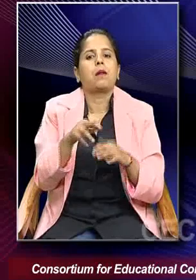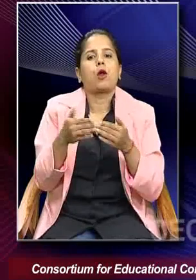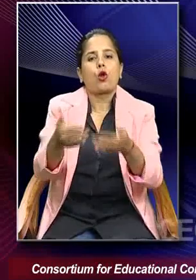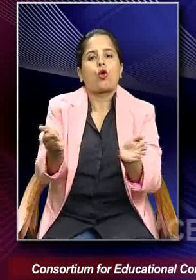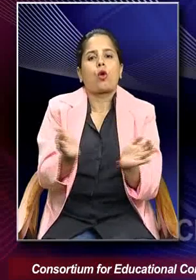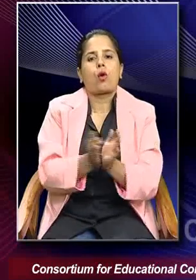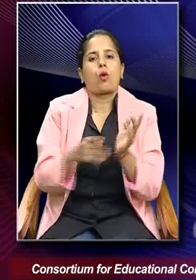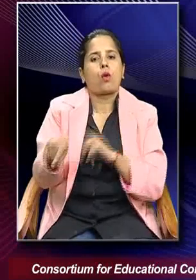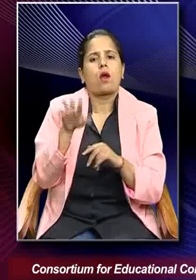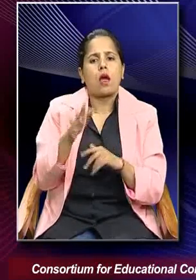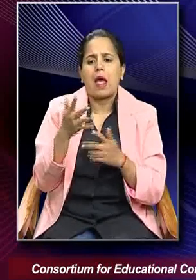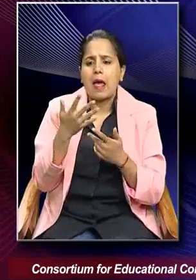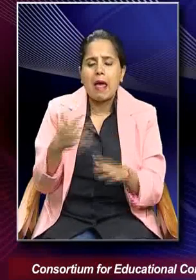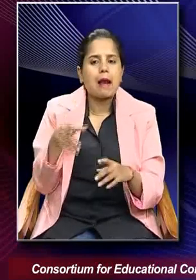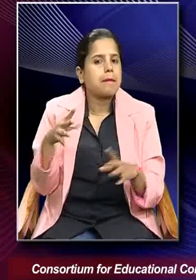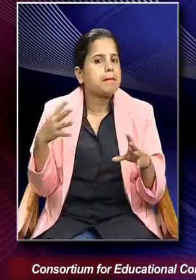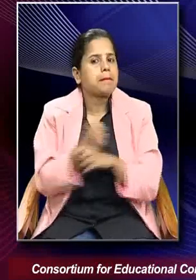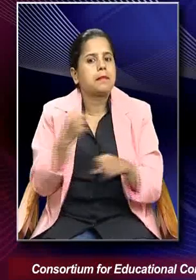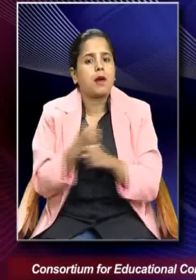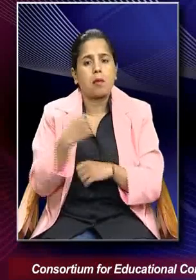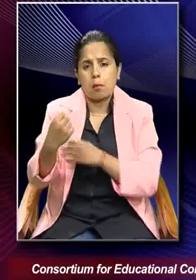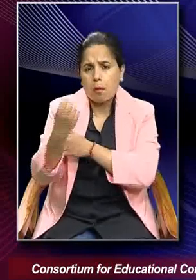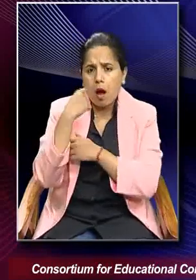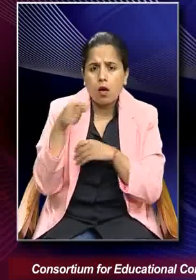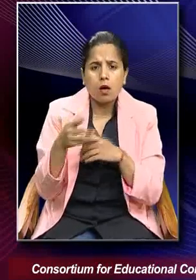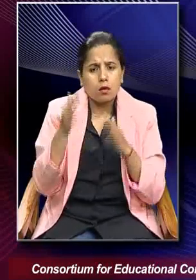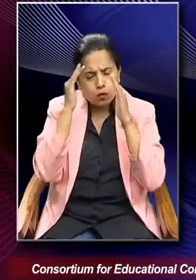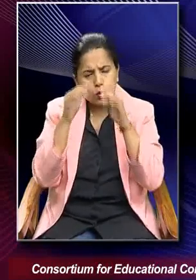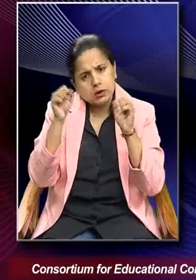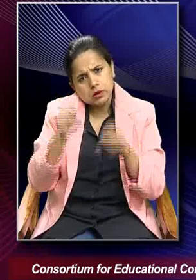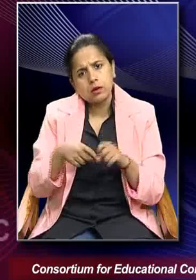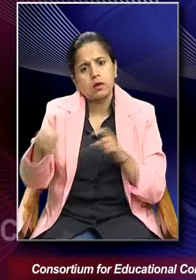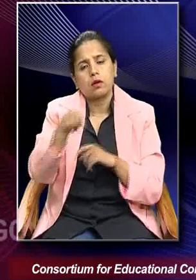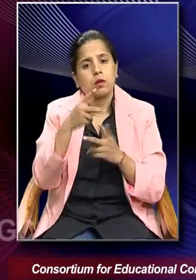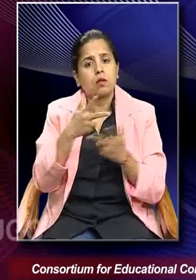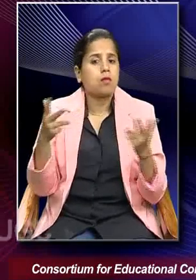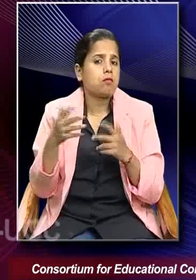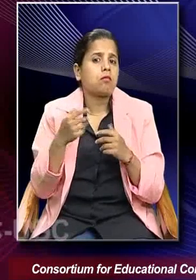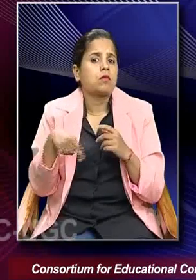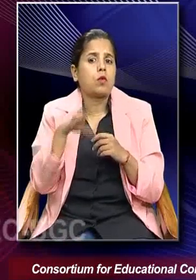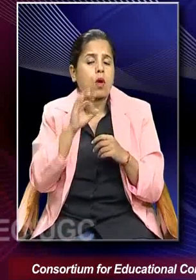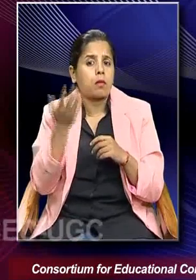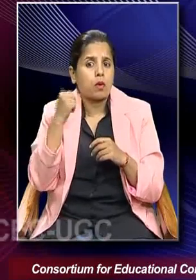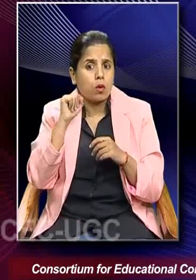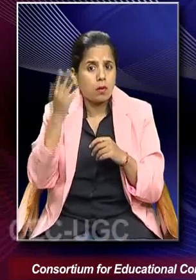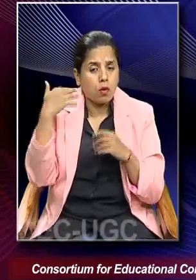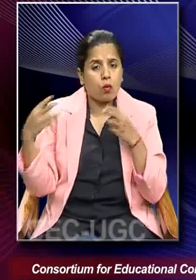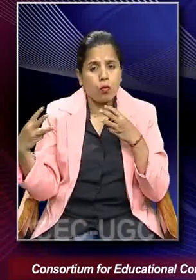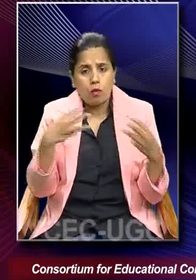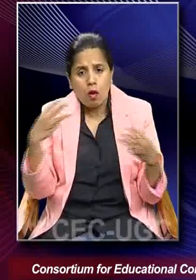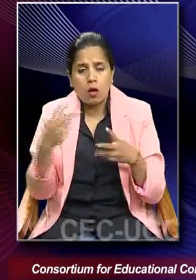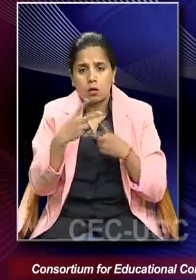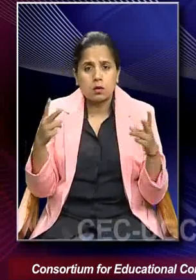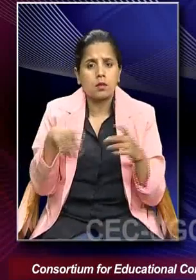which is devoid of any concentration of power, warfare, unrest. Such a nation, such a society